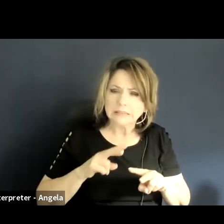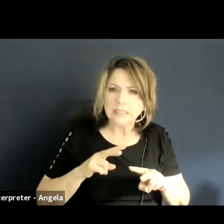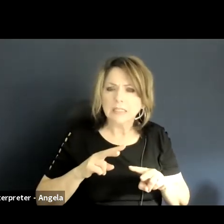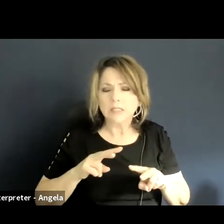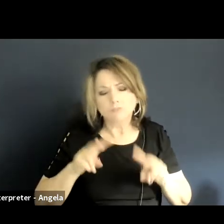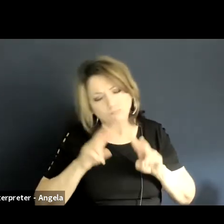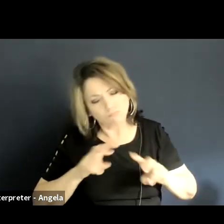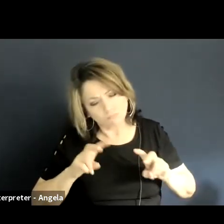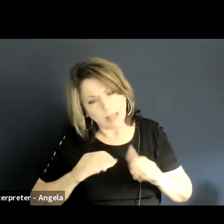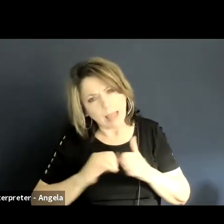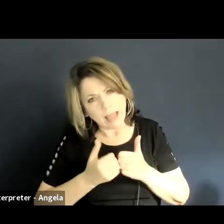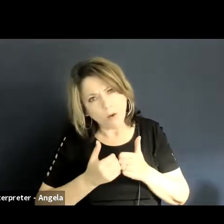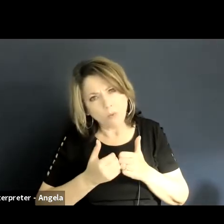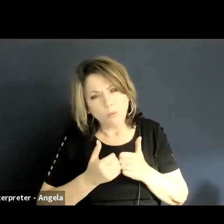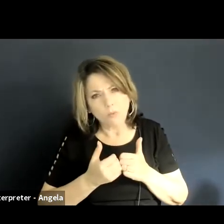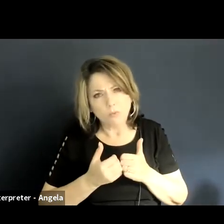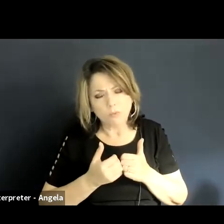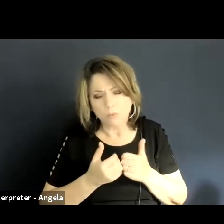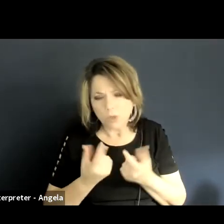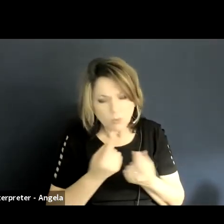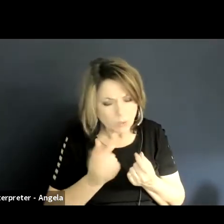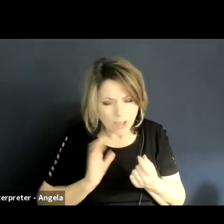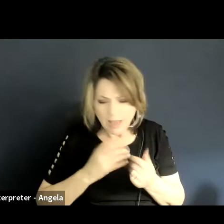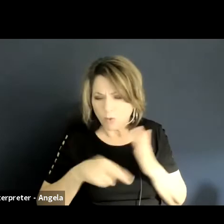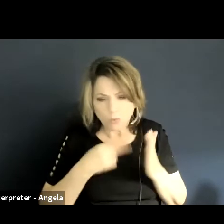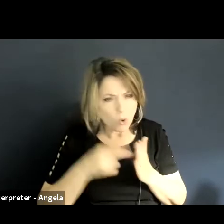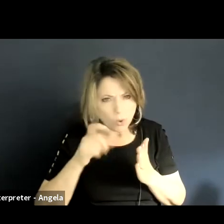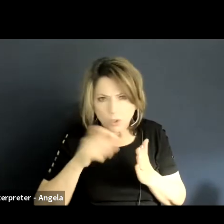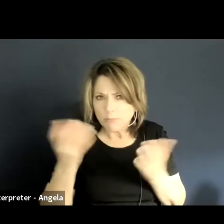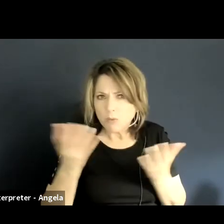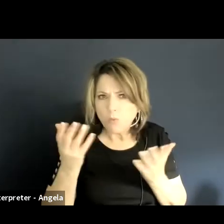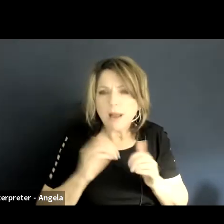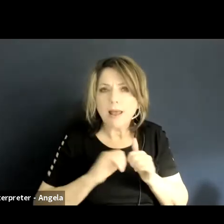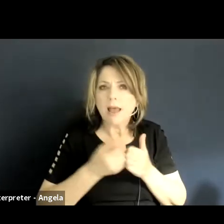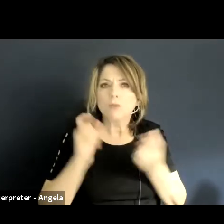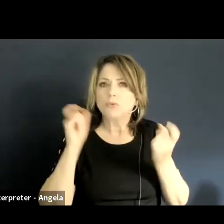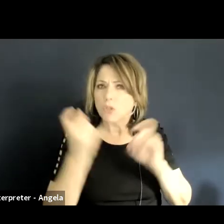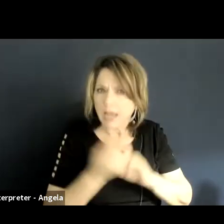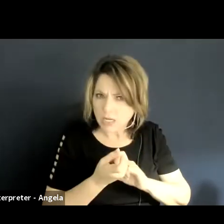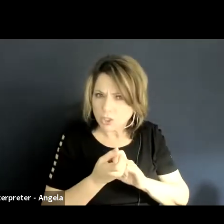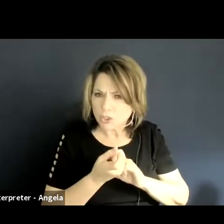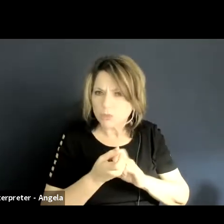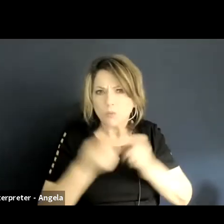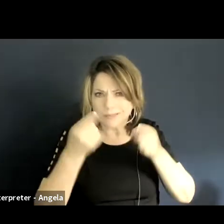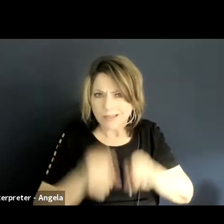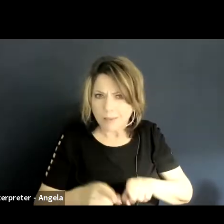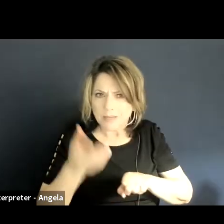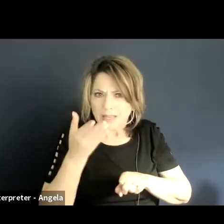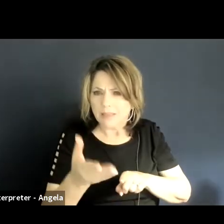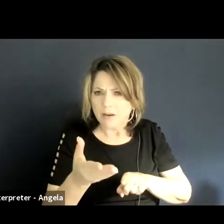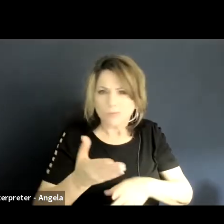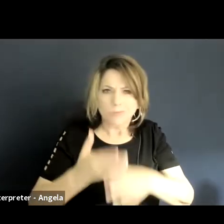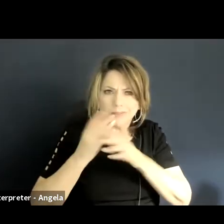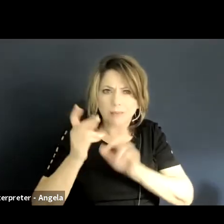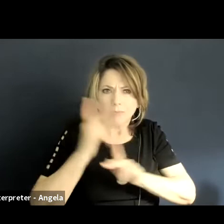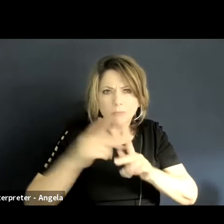what could our role be? And how can we change that dynamic to keep people from going into